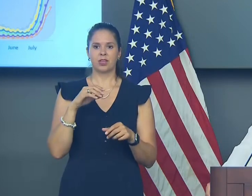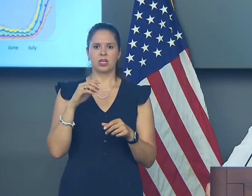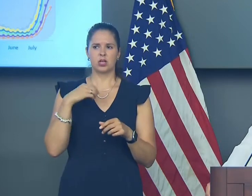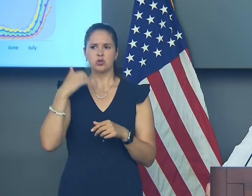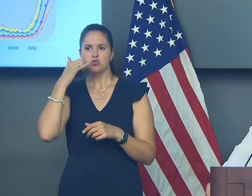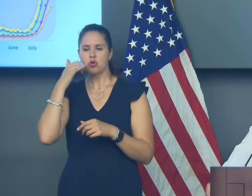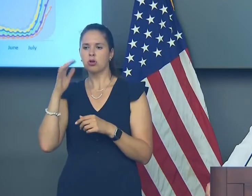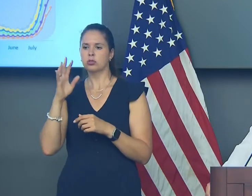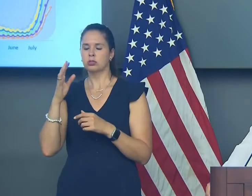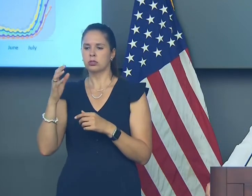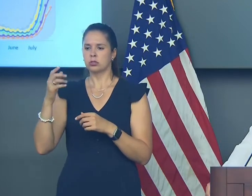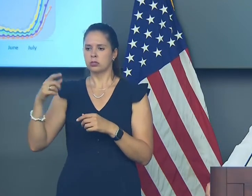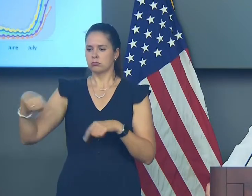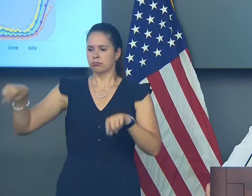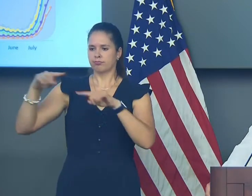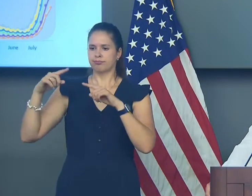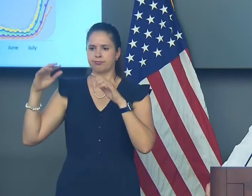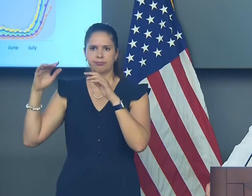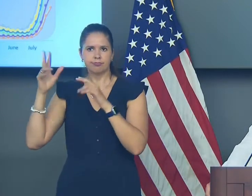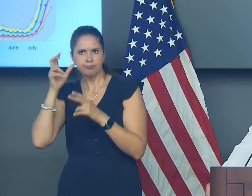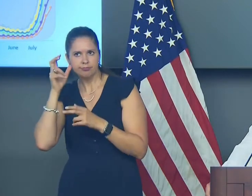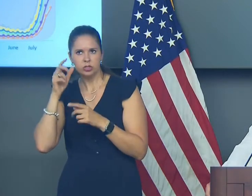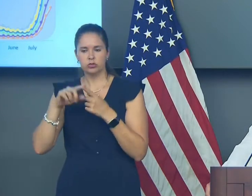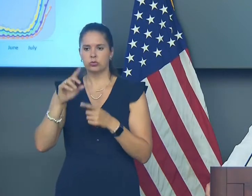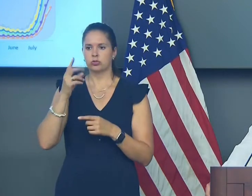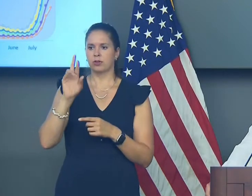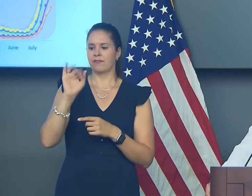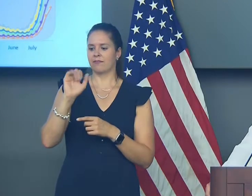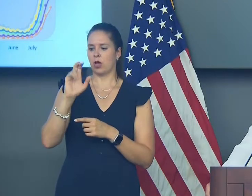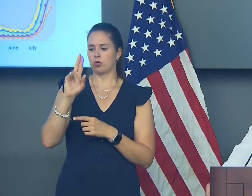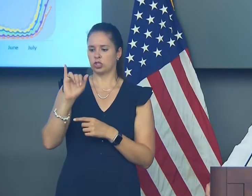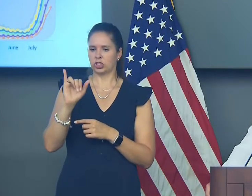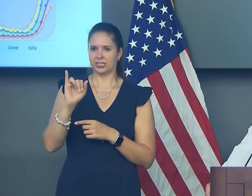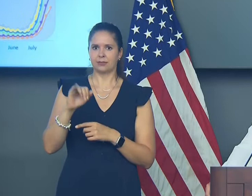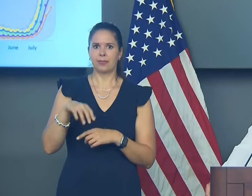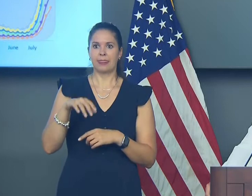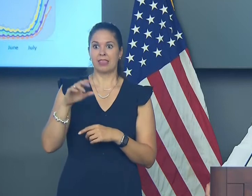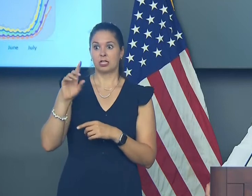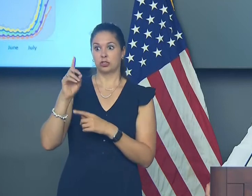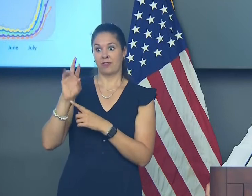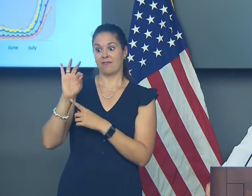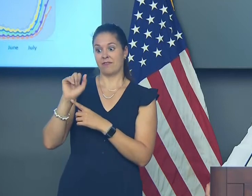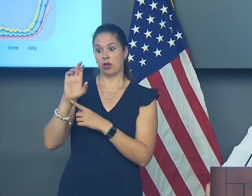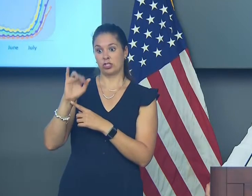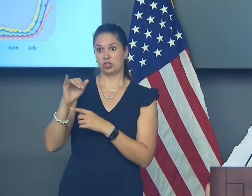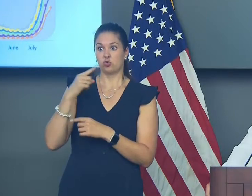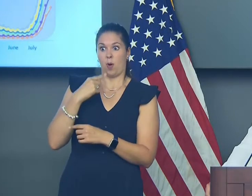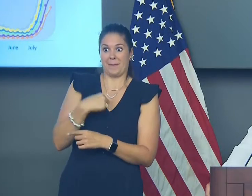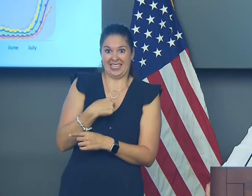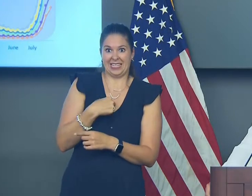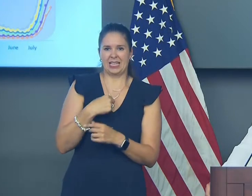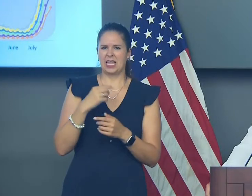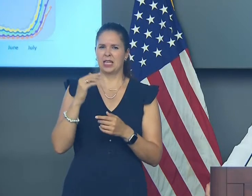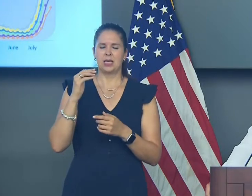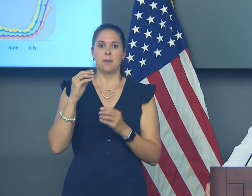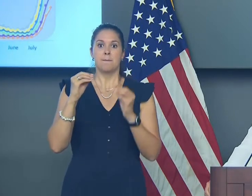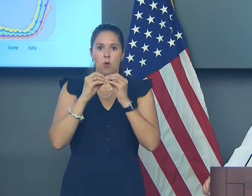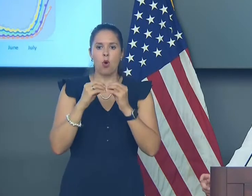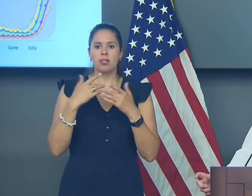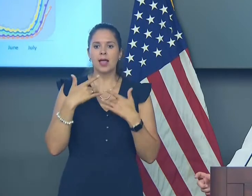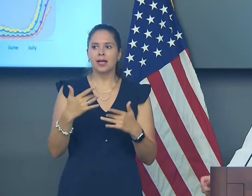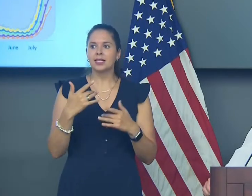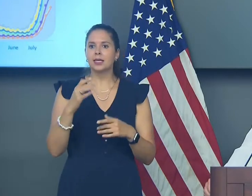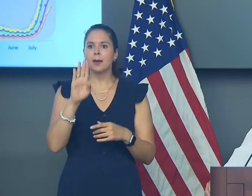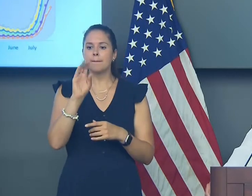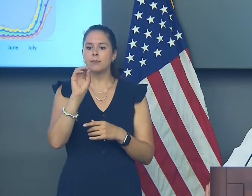Dr. Fauci mentioned to me that it's much more likely that a third shot, or